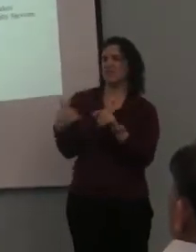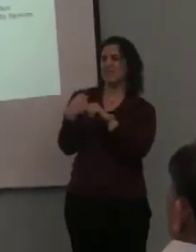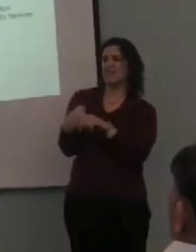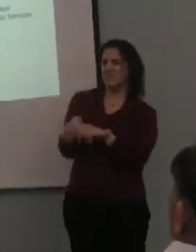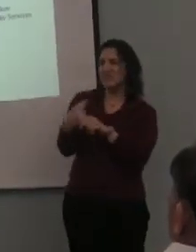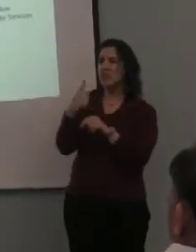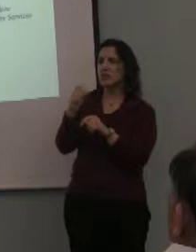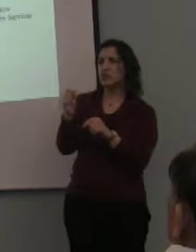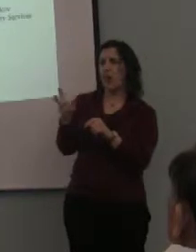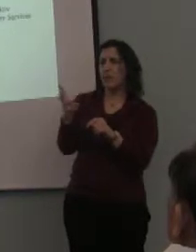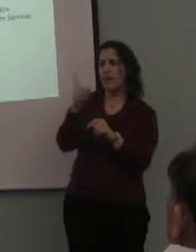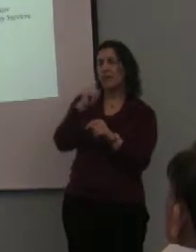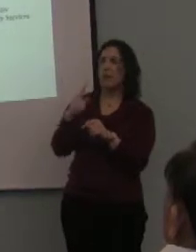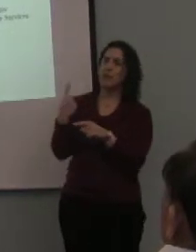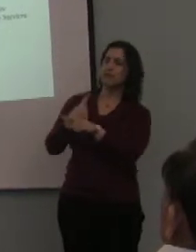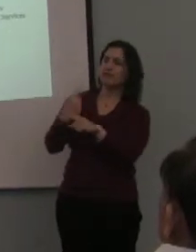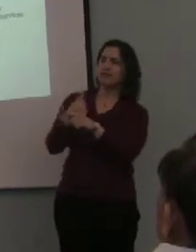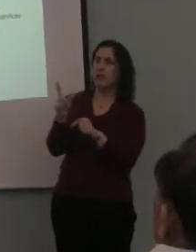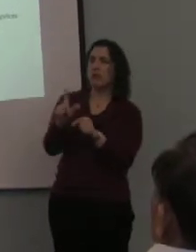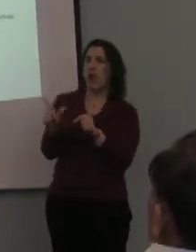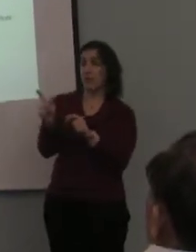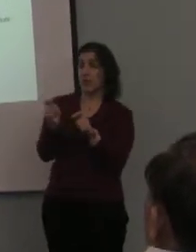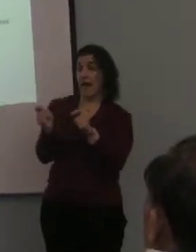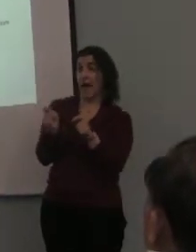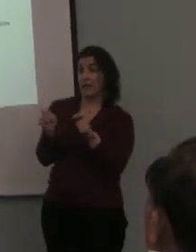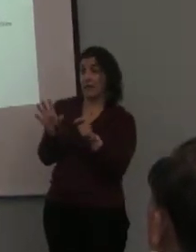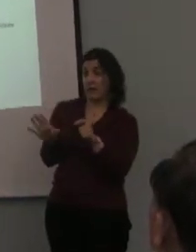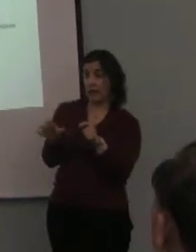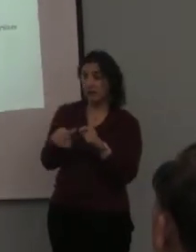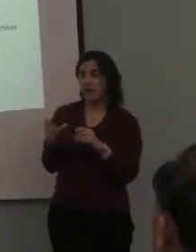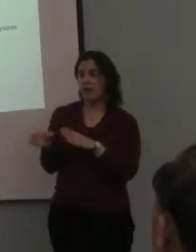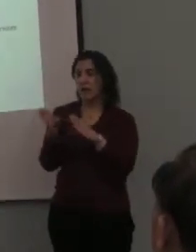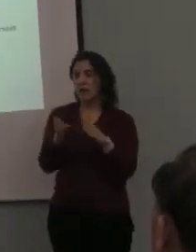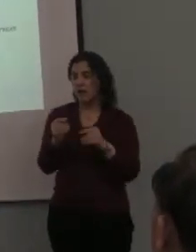is software for traditional library management.